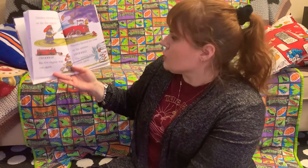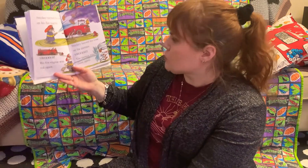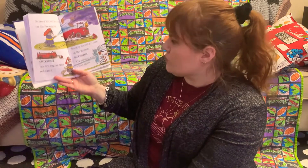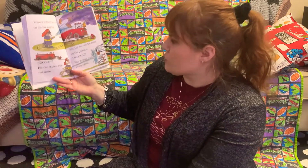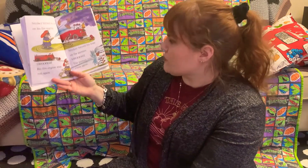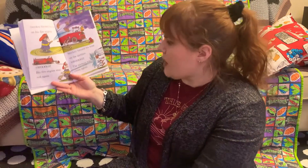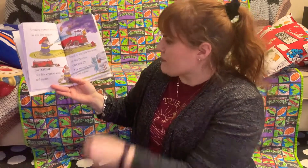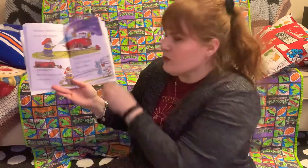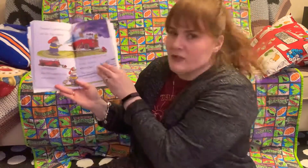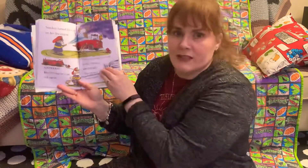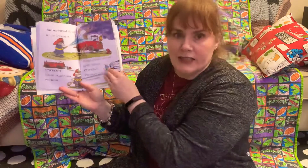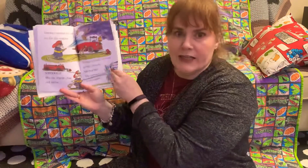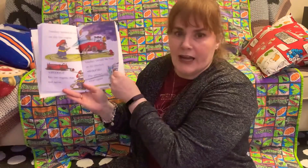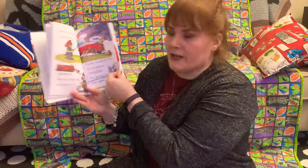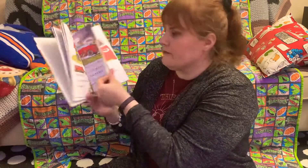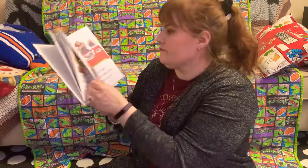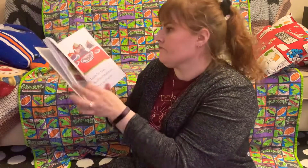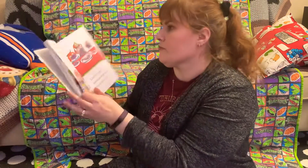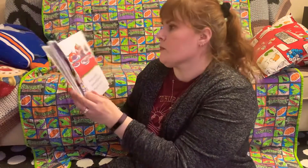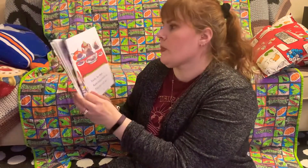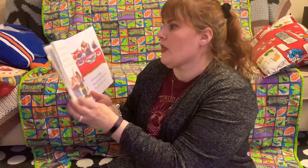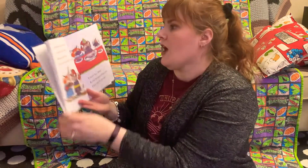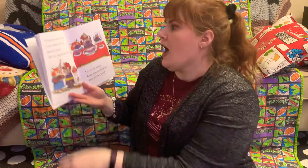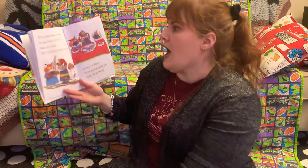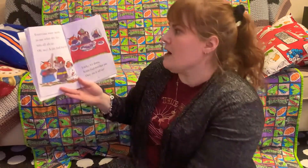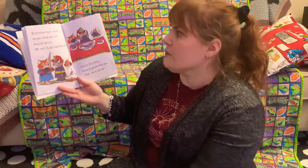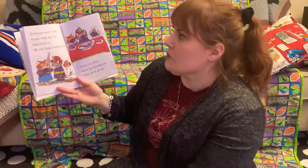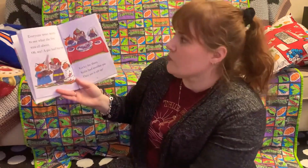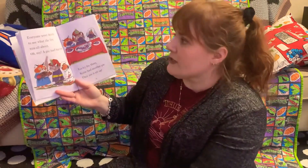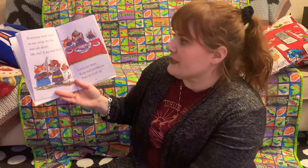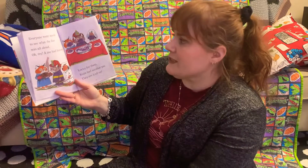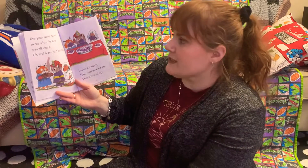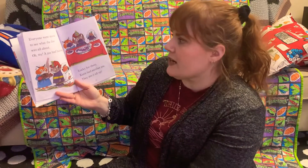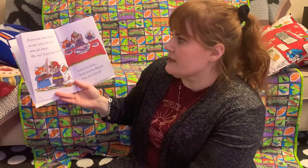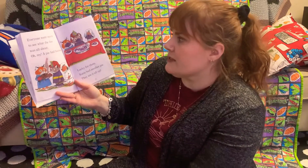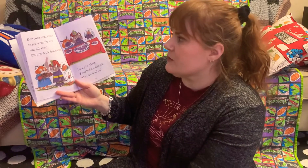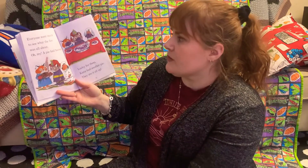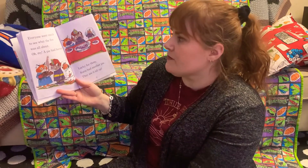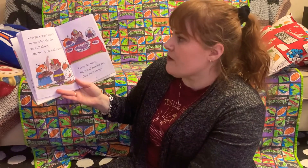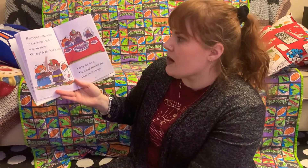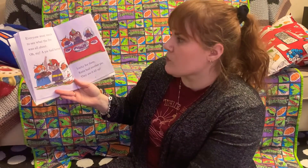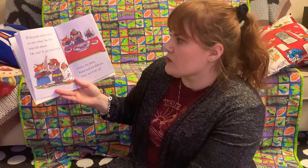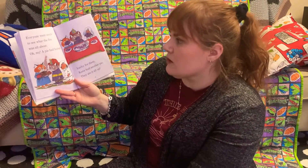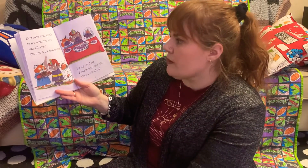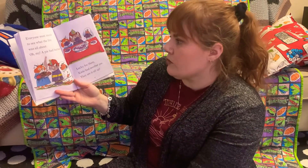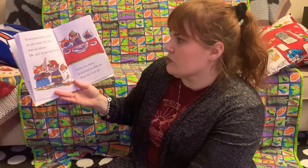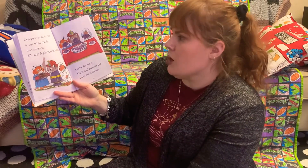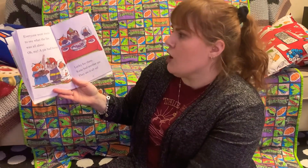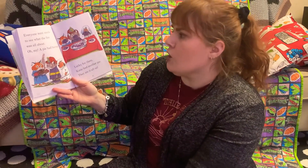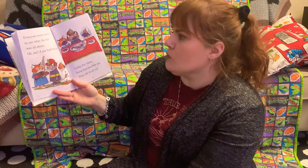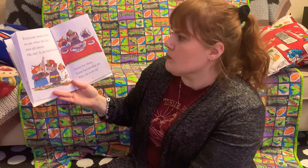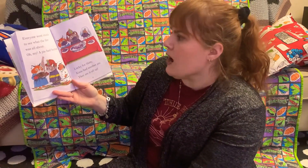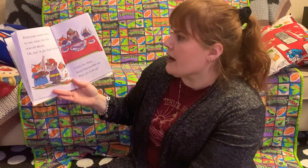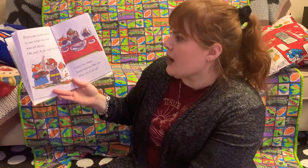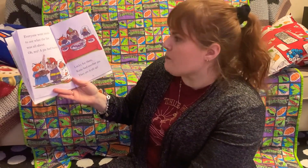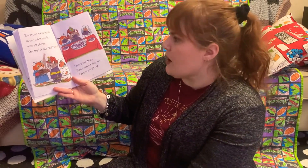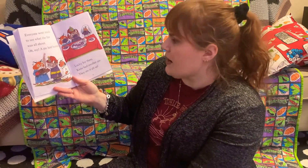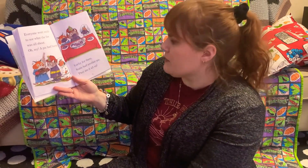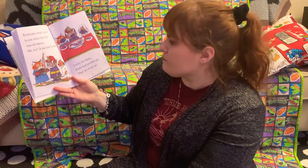Swoosh, the pieman was clean again. Everyone went inside to see what the fire was all about. Oh my, a pie had